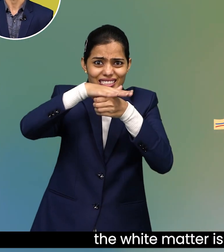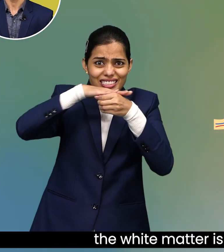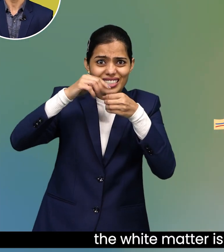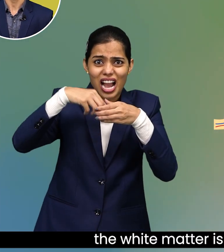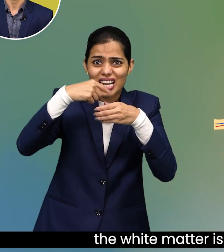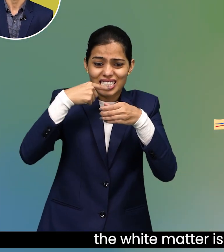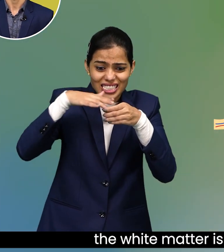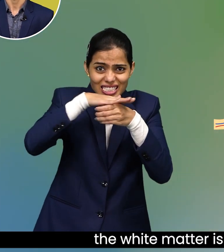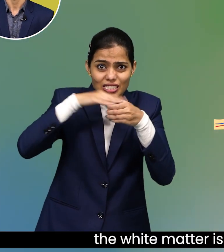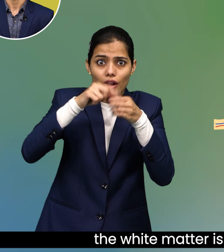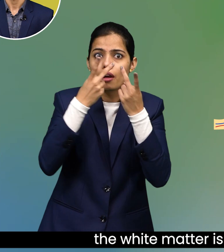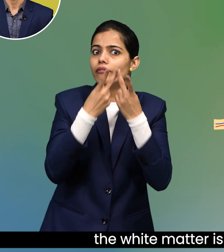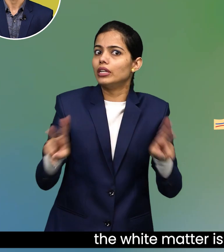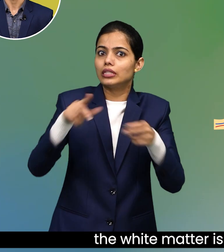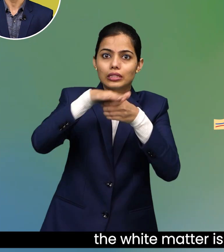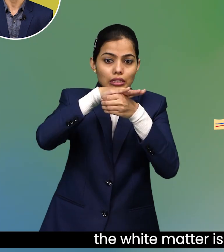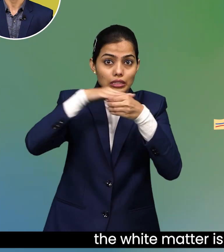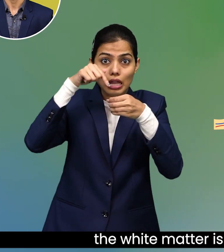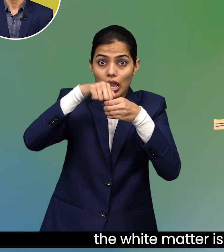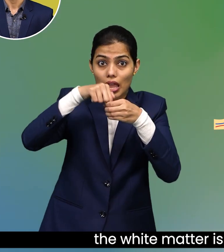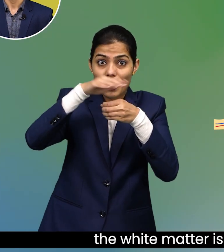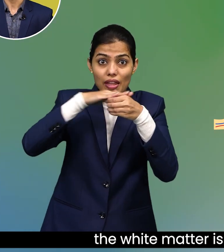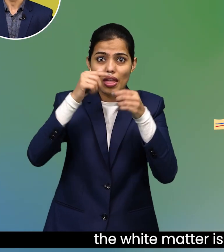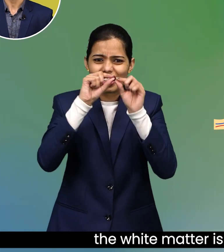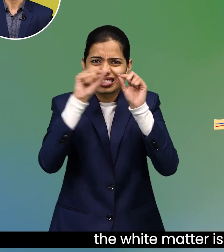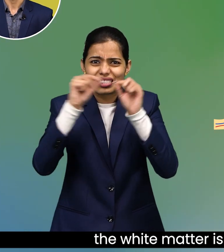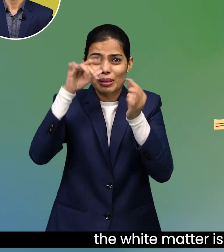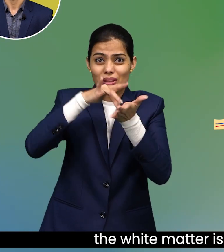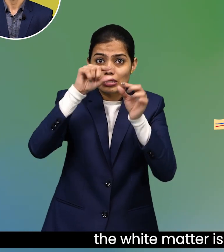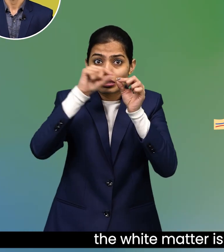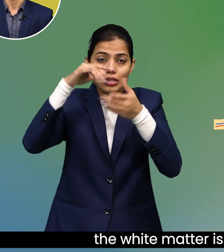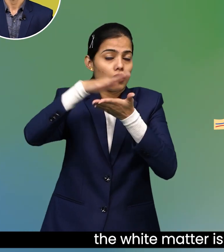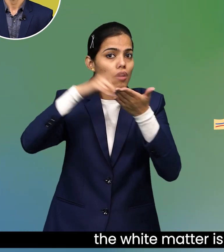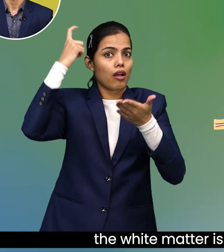the white matter is towards the periphery,